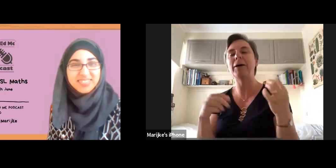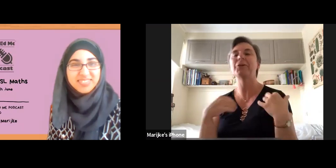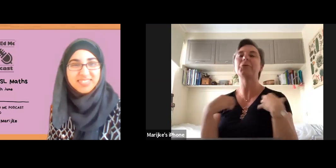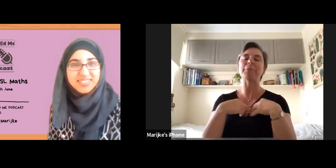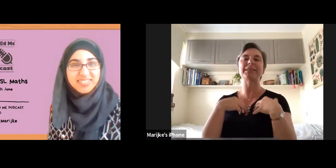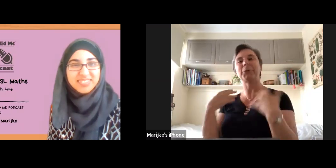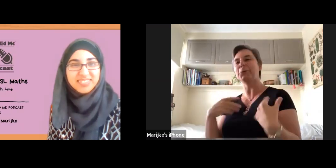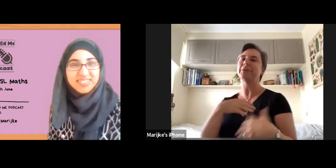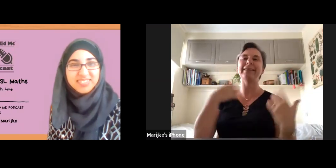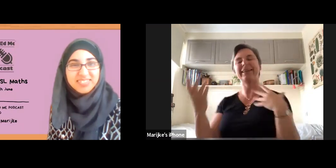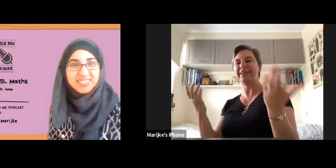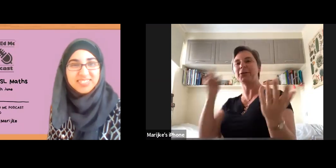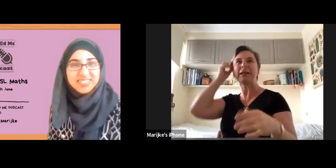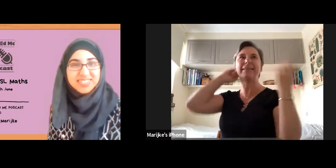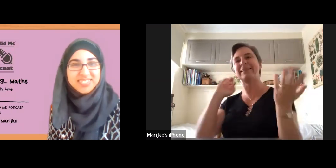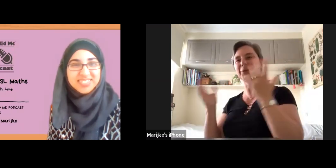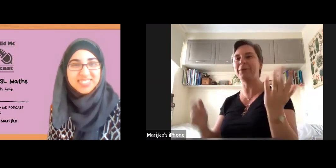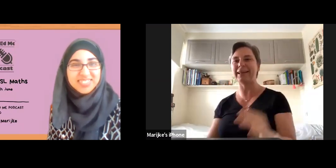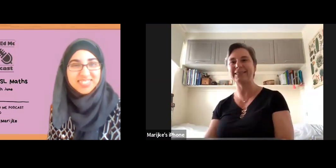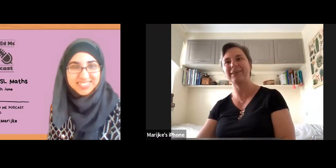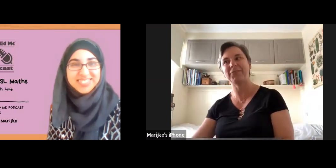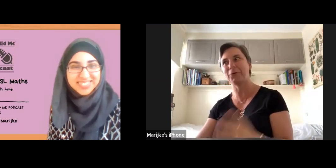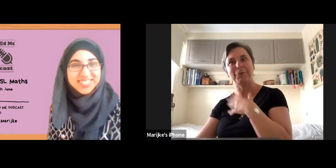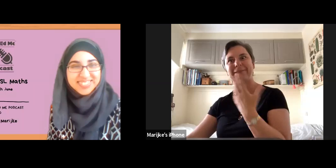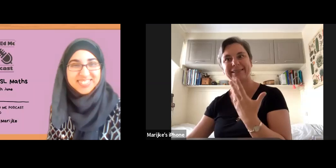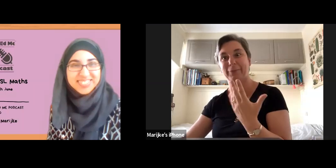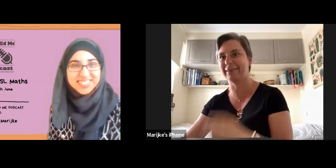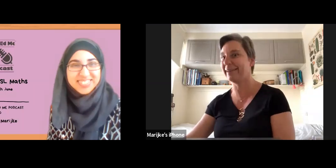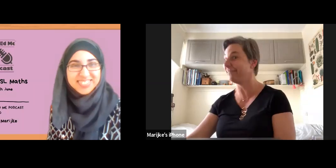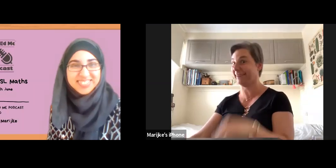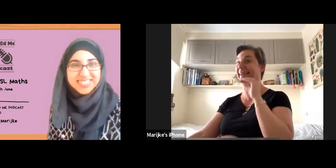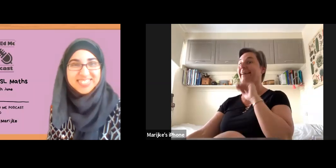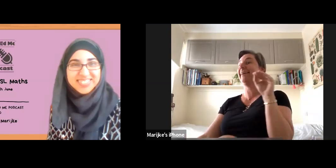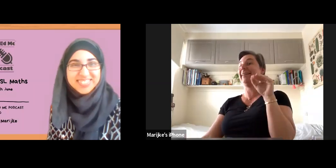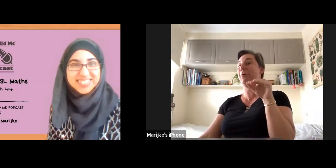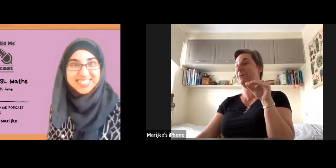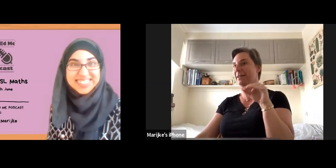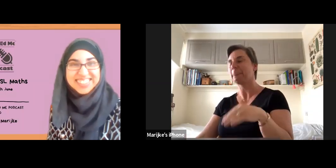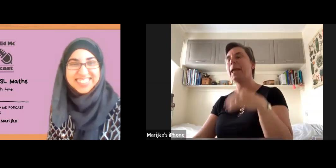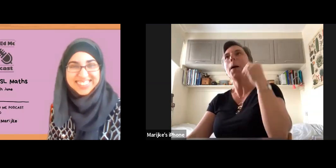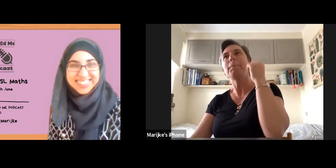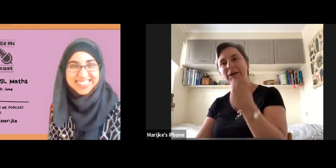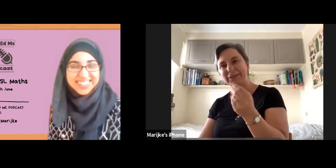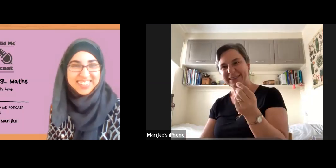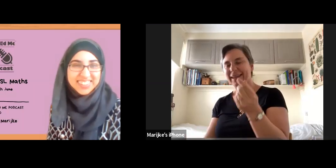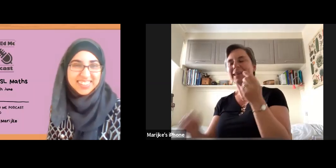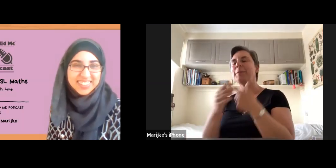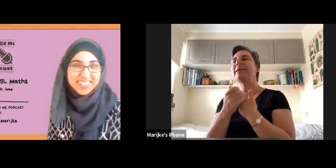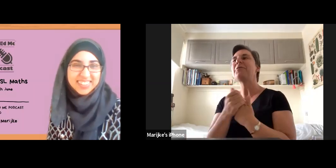the grammar school and the Eton and all that. So they thought that wasn't something like that. I was no way. But the big difference